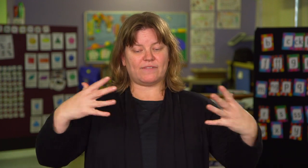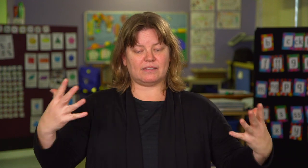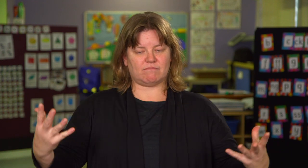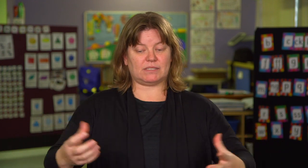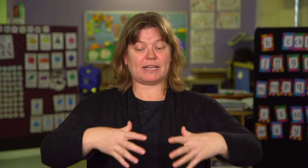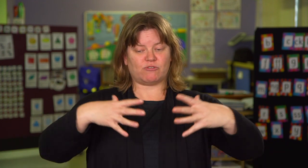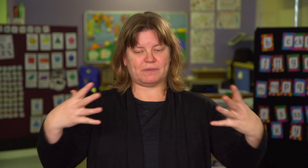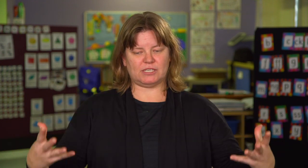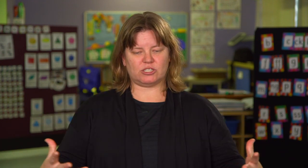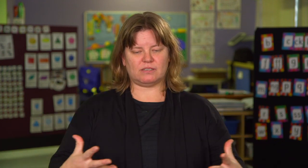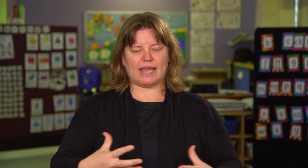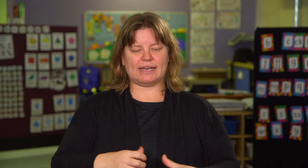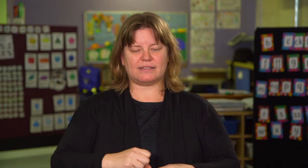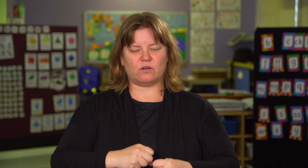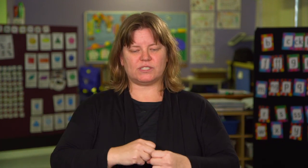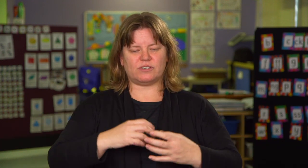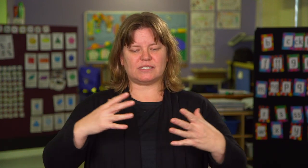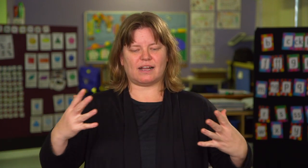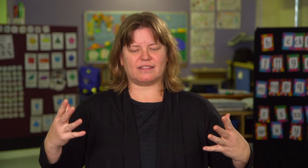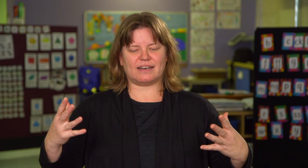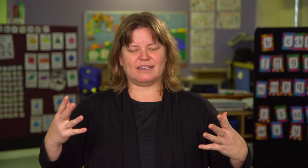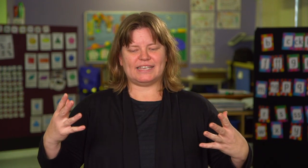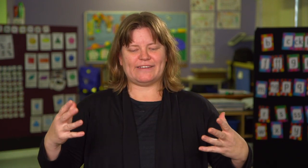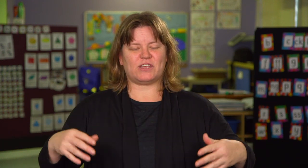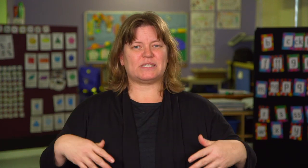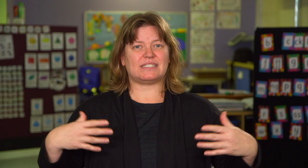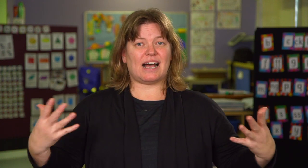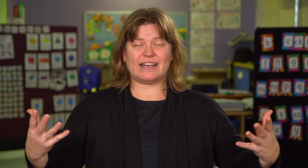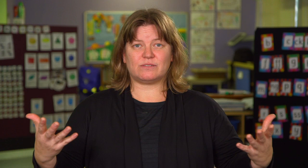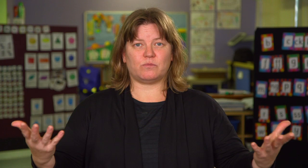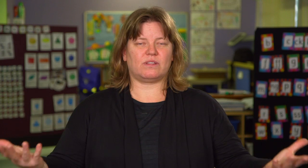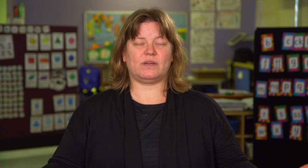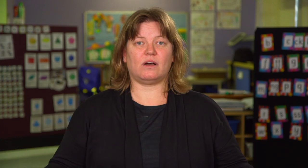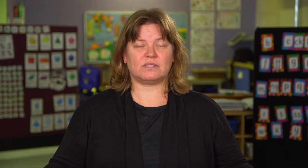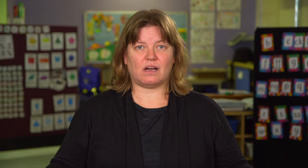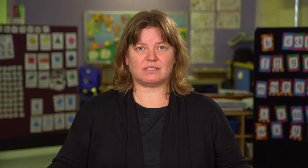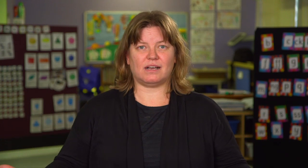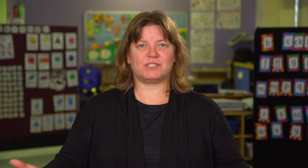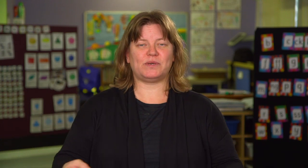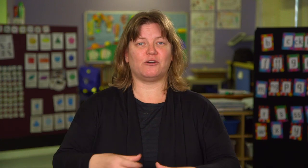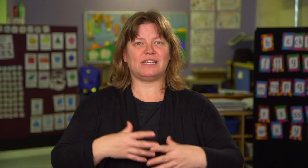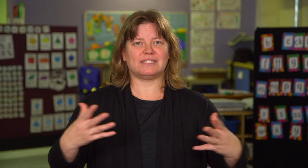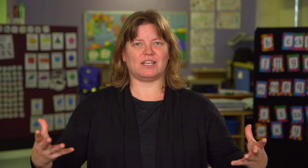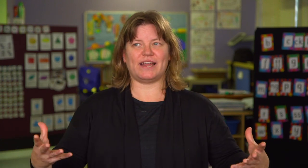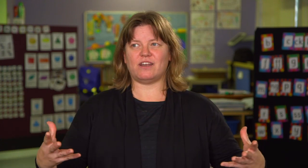having as much repetition, and they also decided that if there were stars, well, then we know it's nighttime, so we don't need to sign